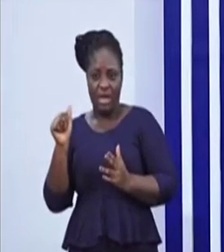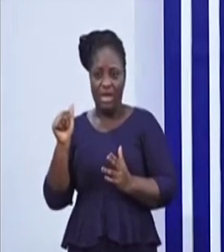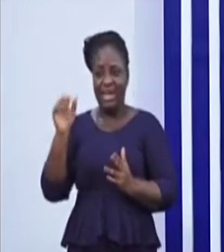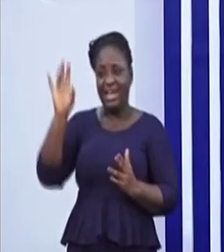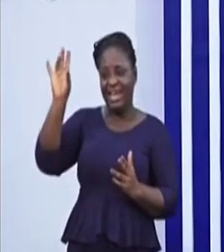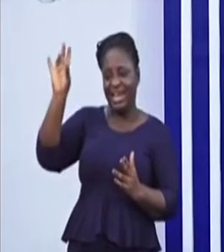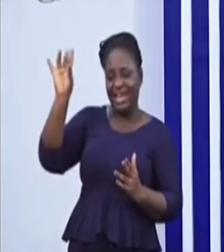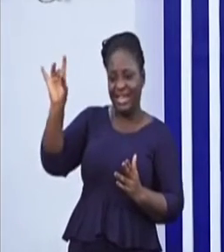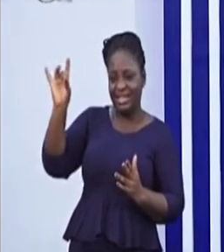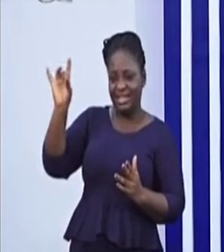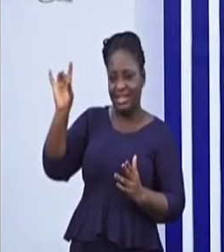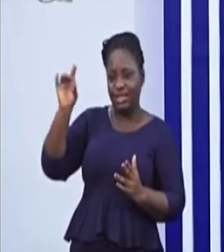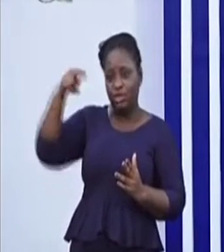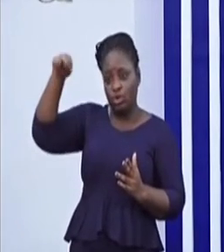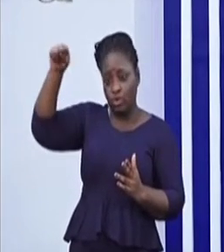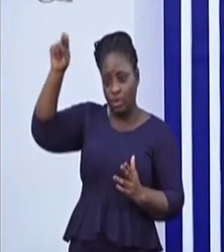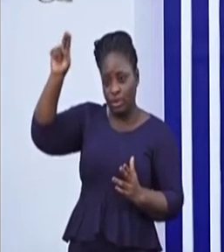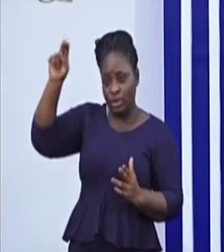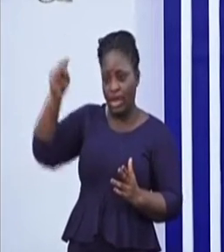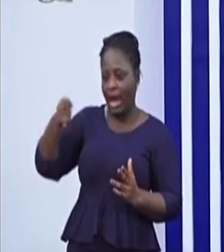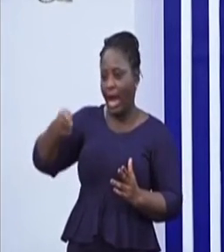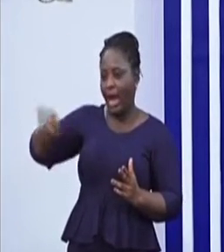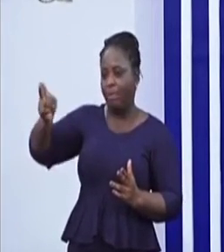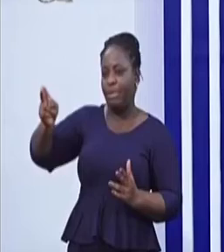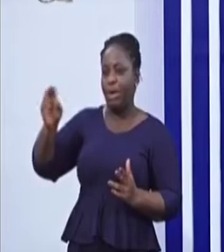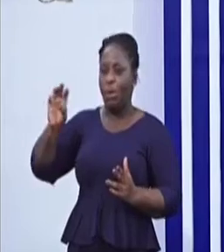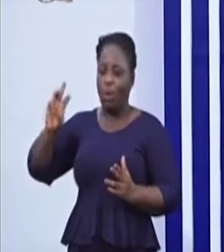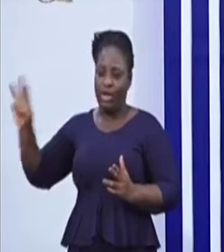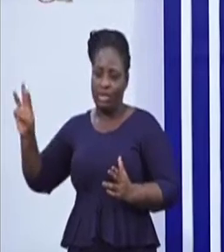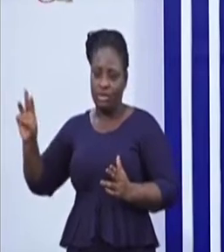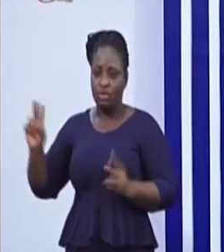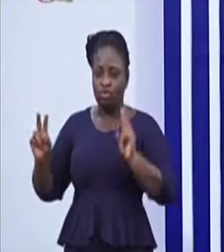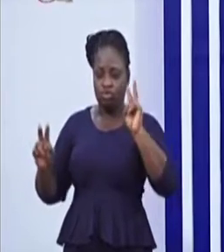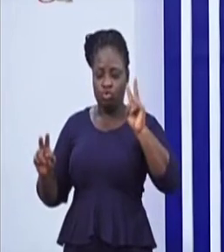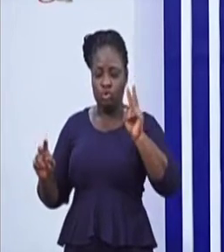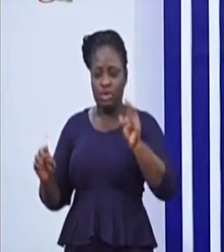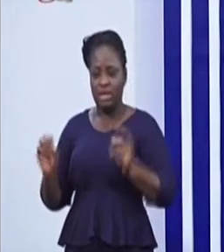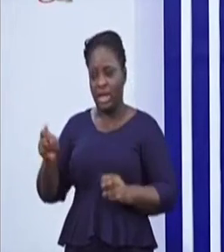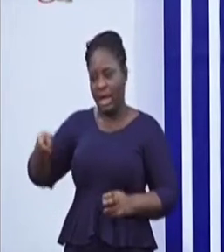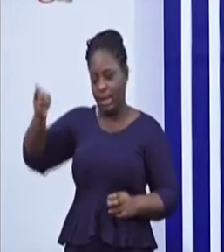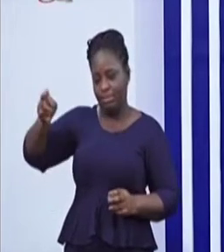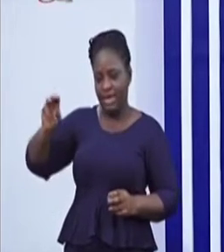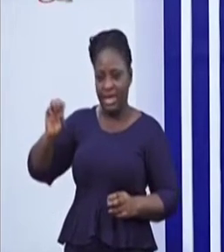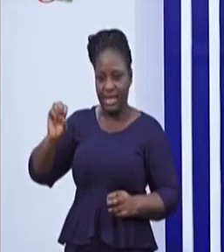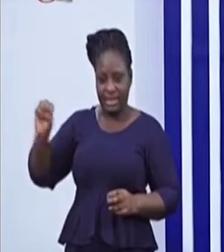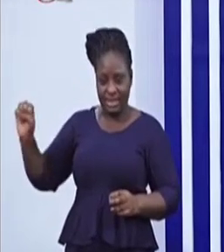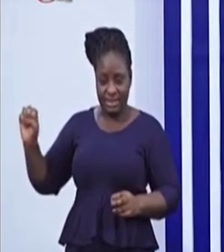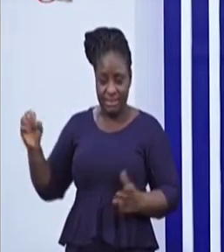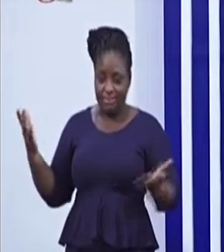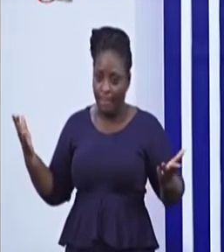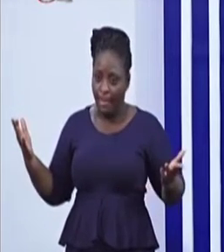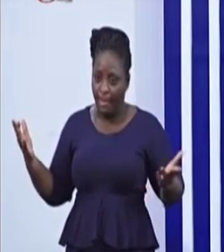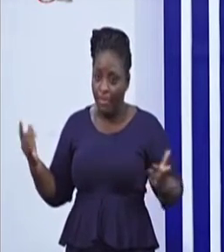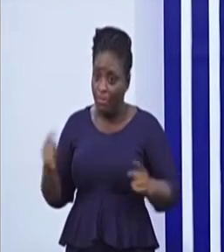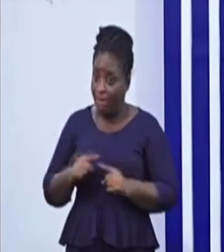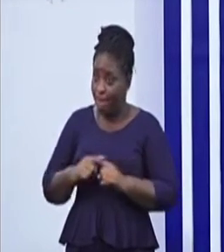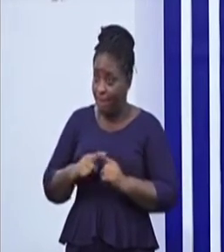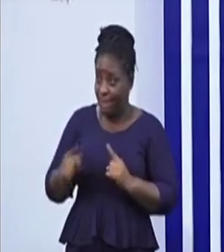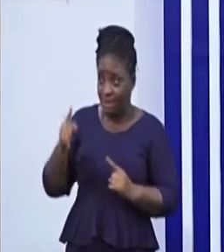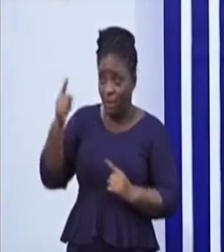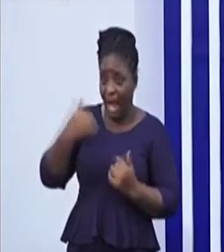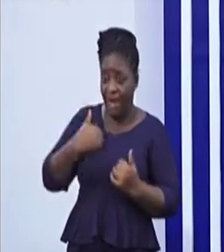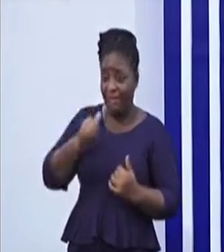region, 1 in Upper West, 2 in Upper East. We had some 9 suspected cases in Savannah. Fortunately, they were all